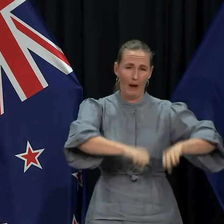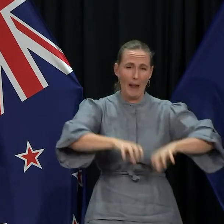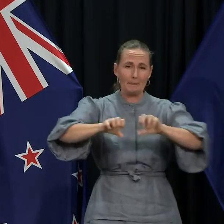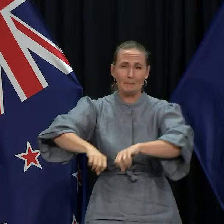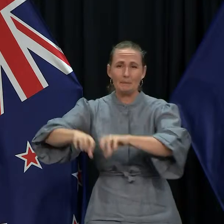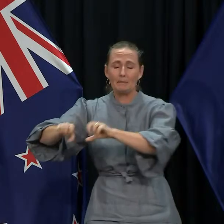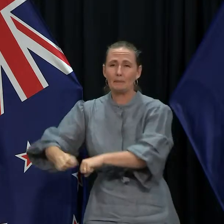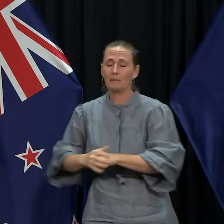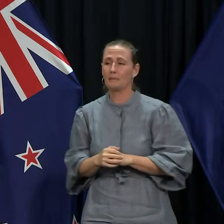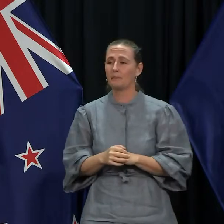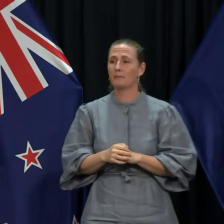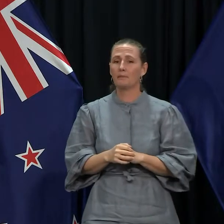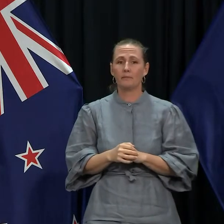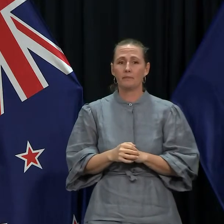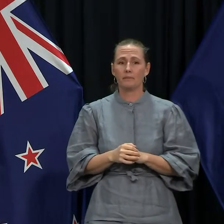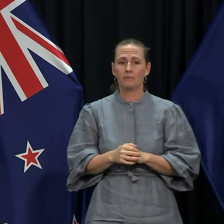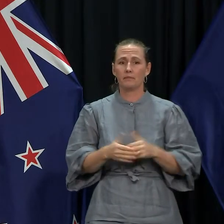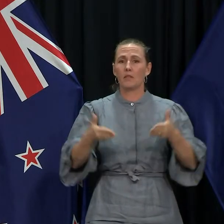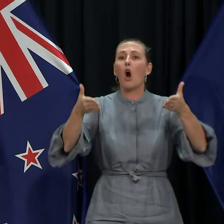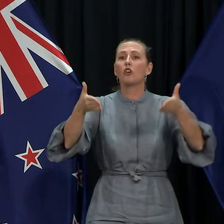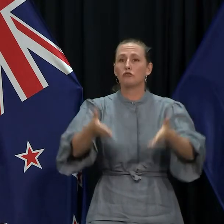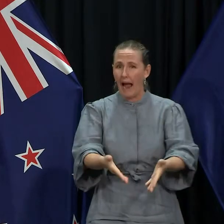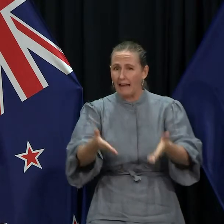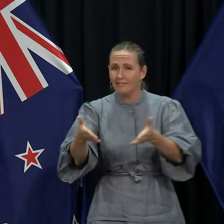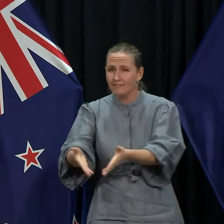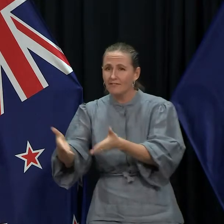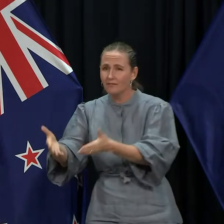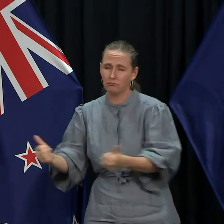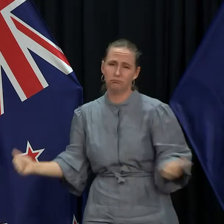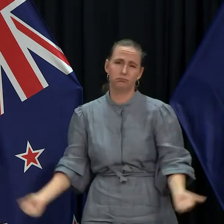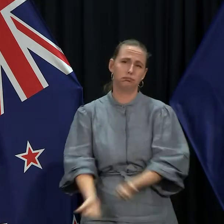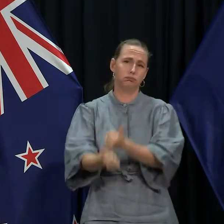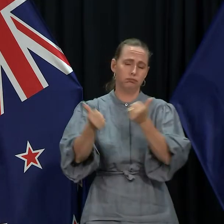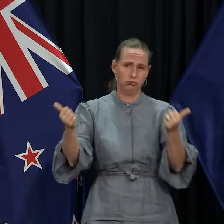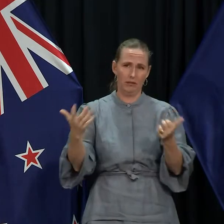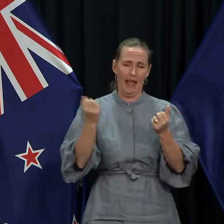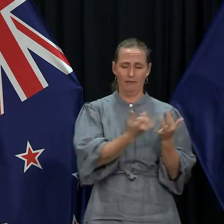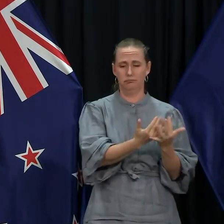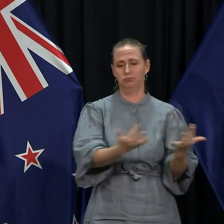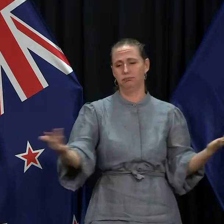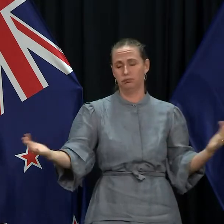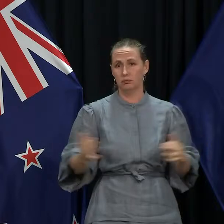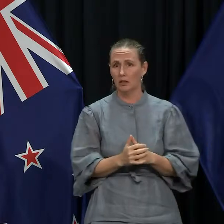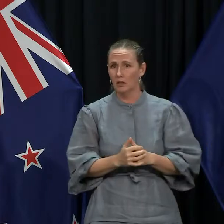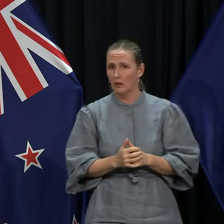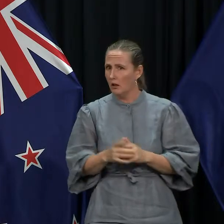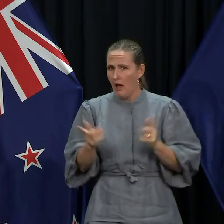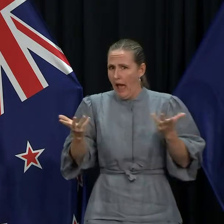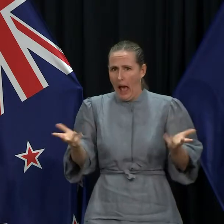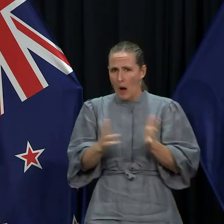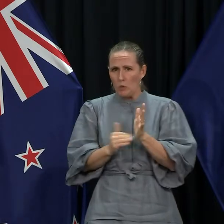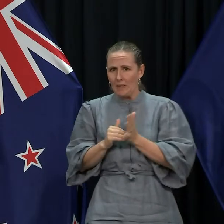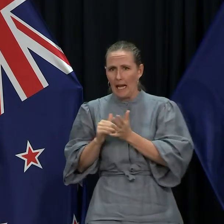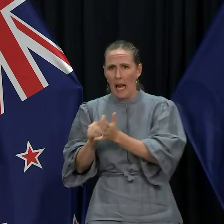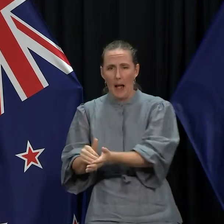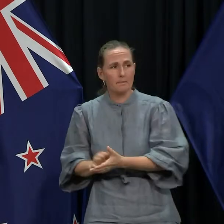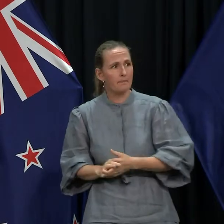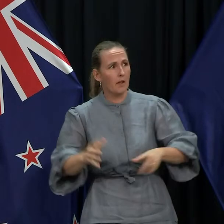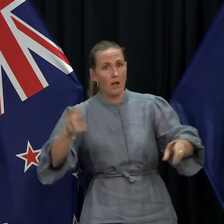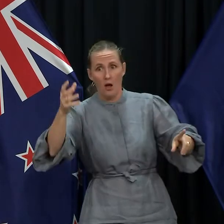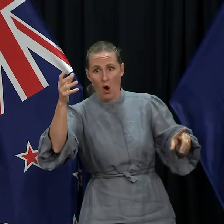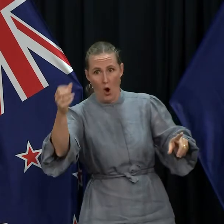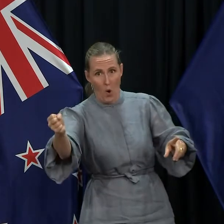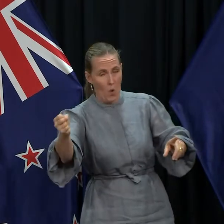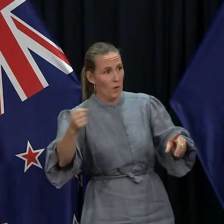obligation to step in and protect Ukrainians? Do you mind if just before we keep going, I just check for on the to